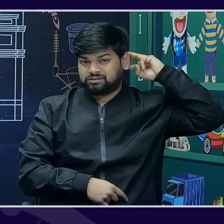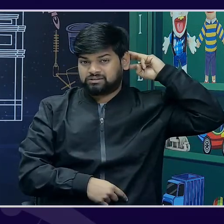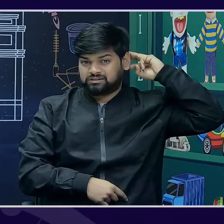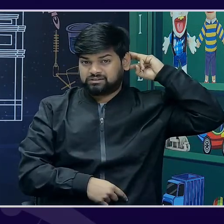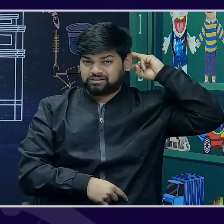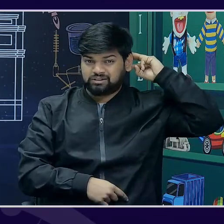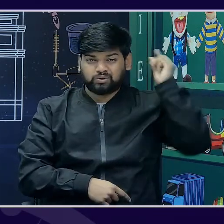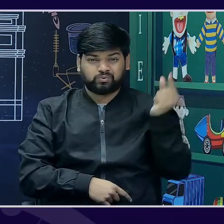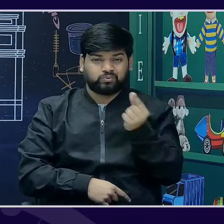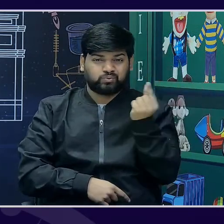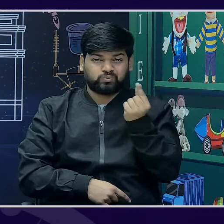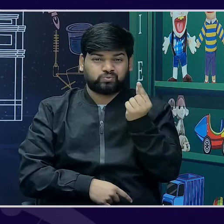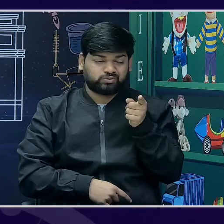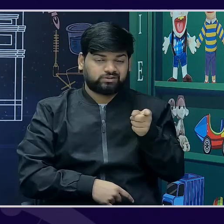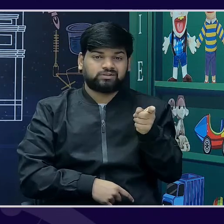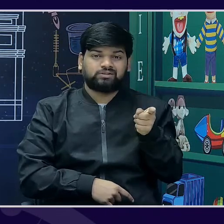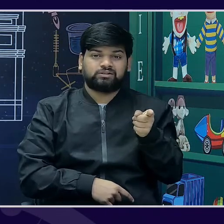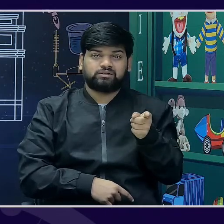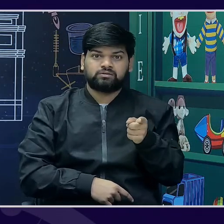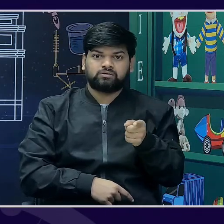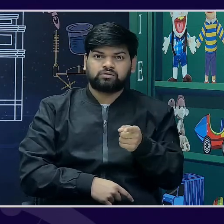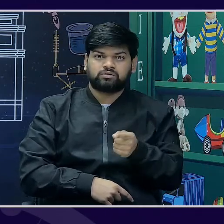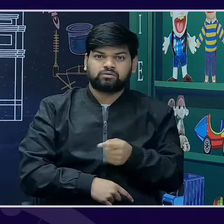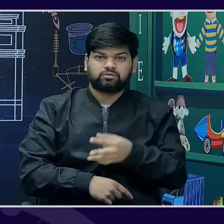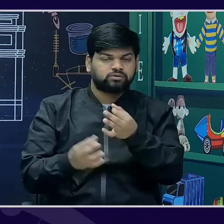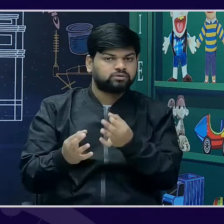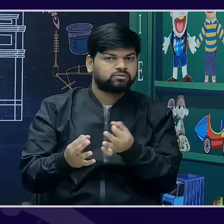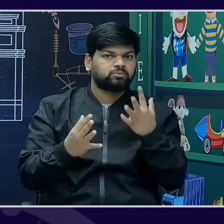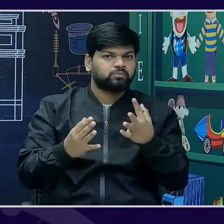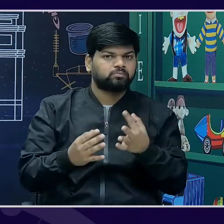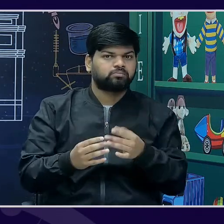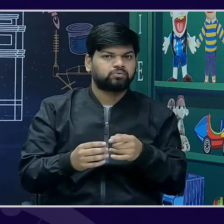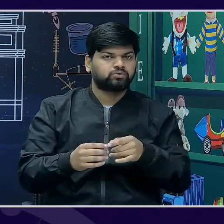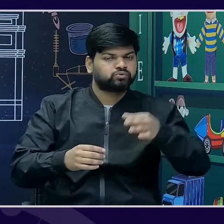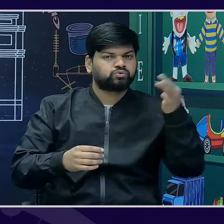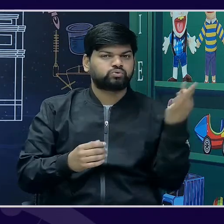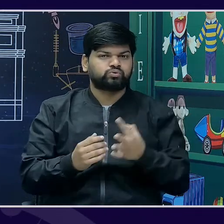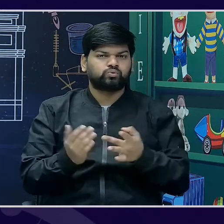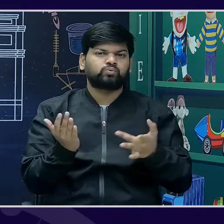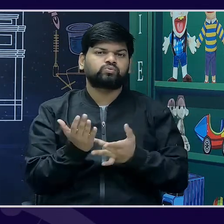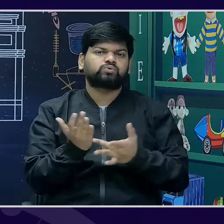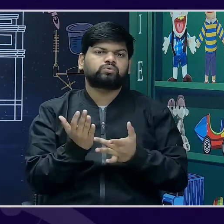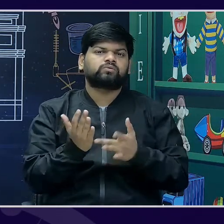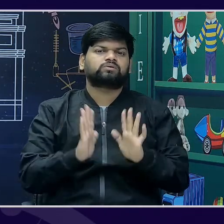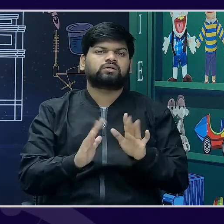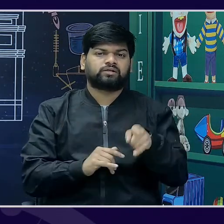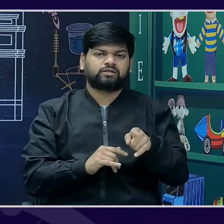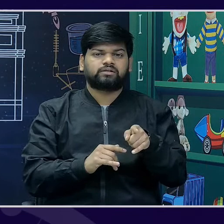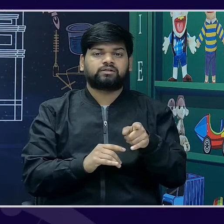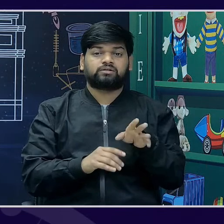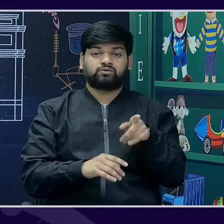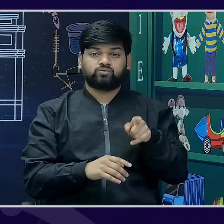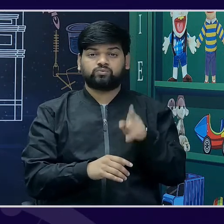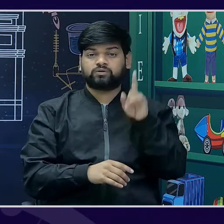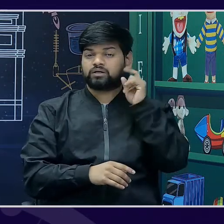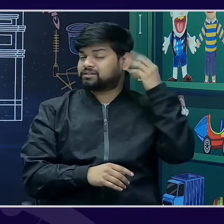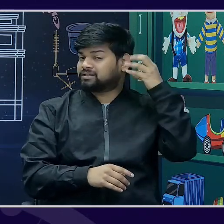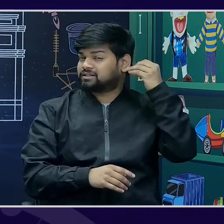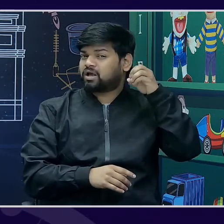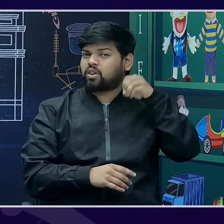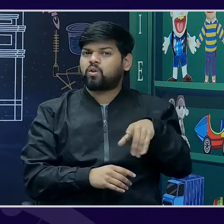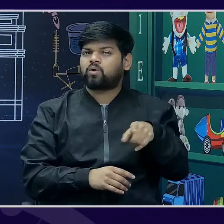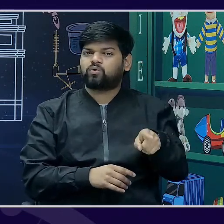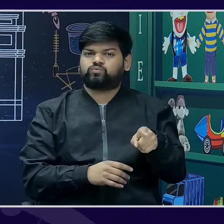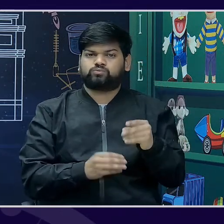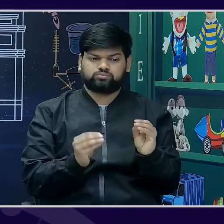country. The earlier they get the hearing devices, the better the stimulation, and they